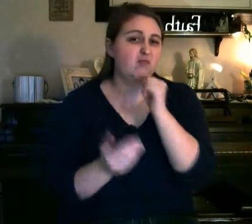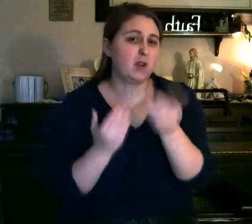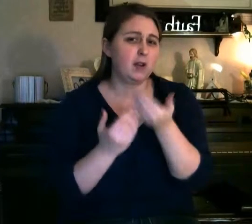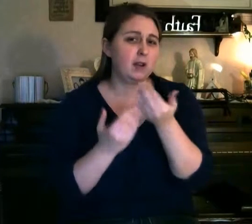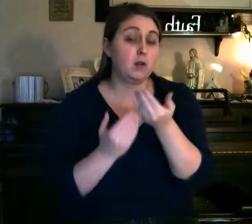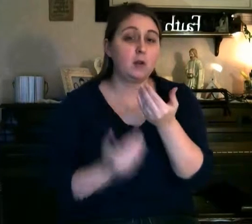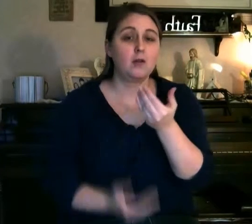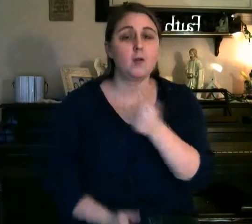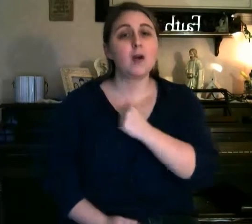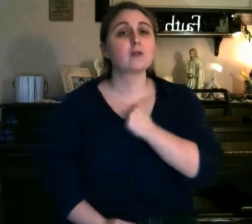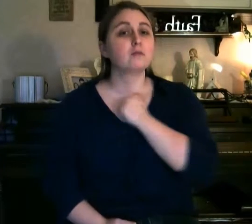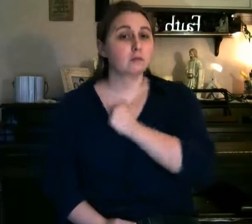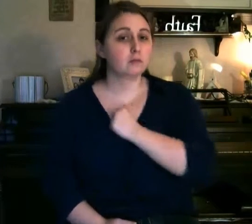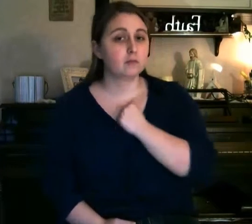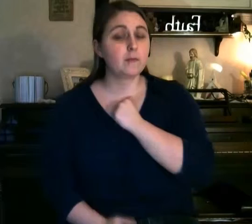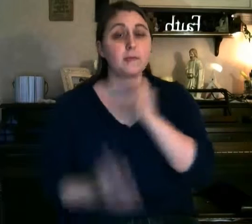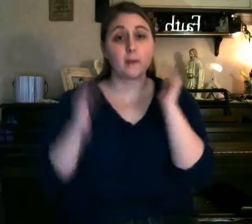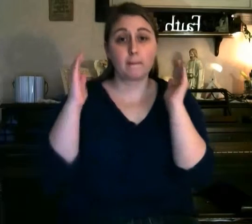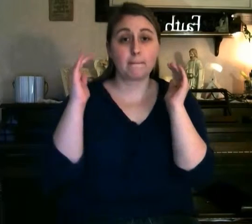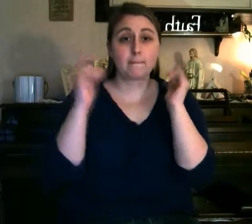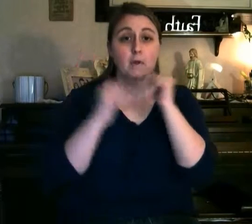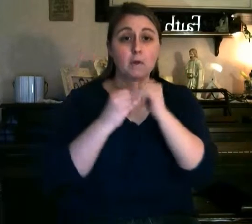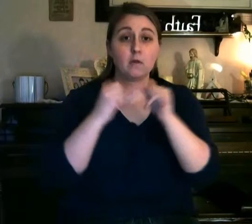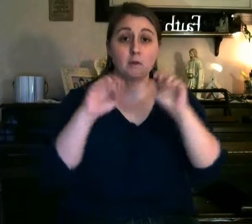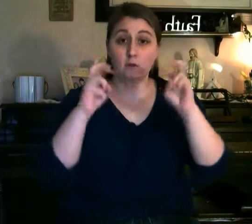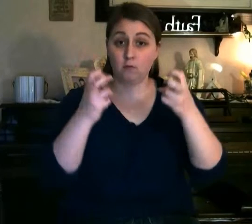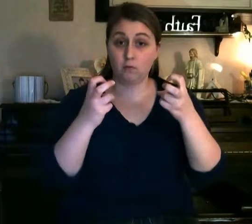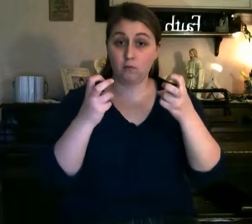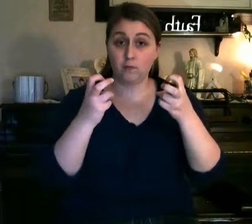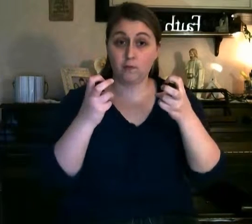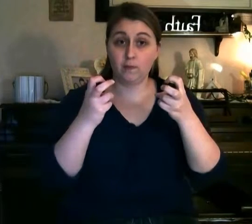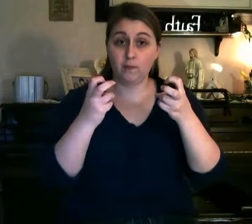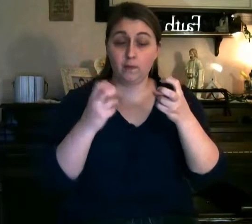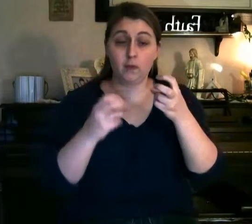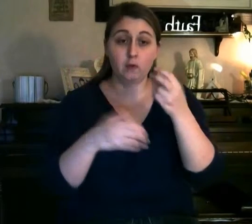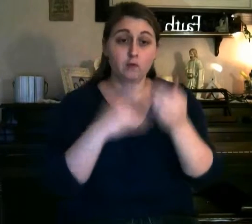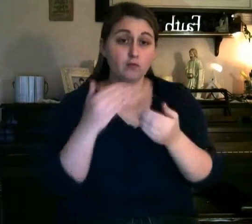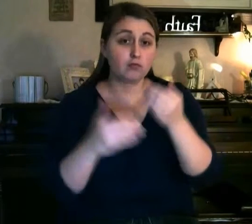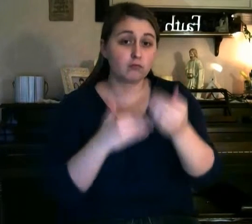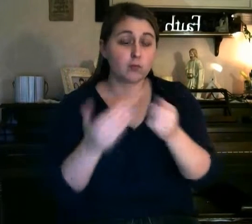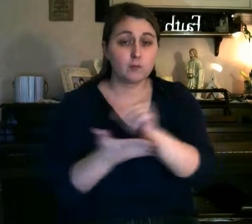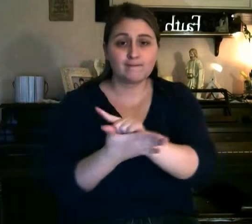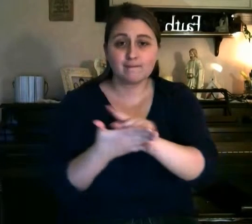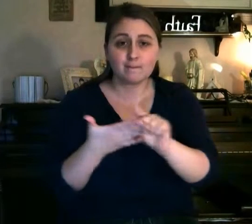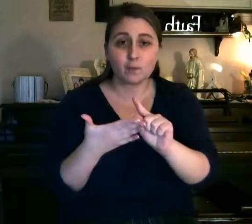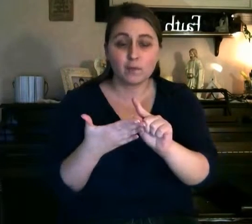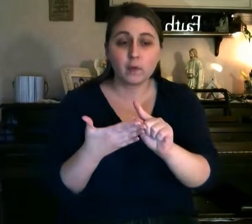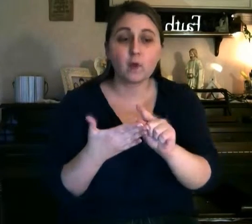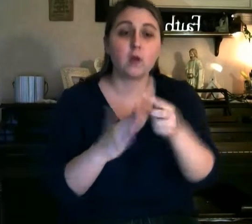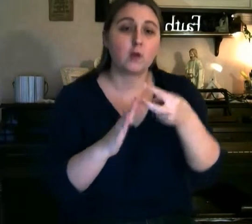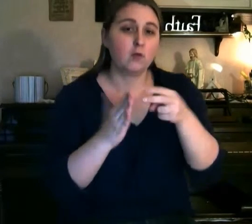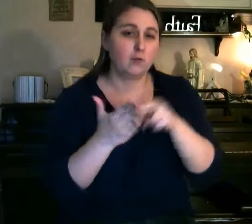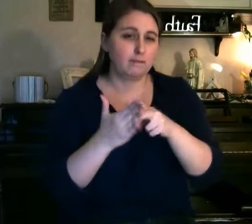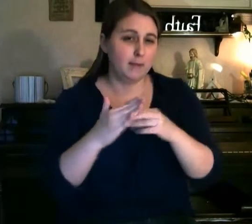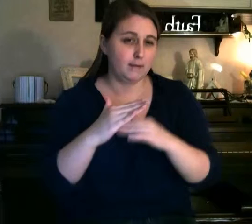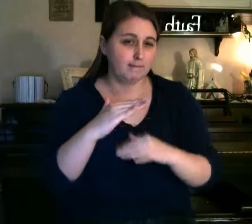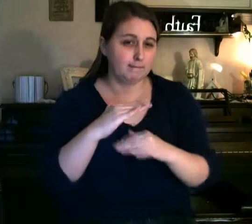I hope hopefully by the end of this presentation or in a couple of weeks it will seem basic. So let's get started with I guess we could say